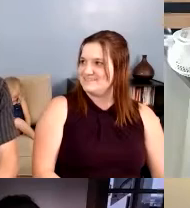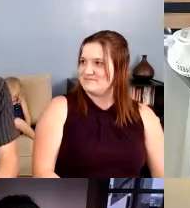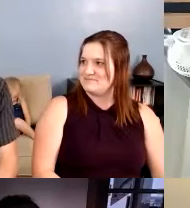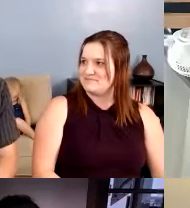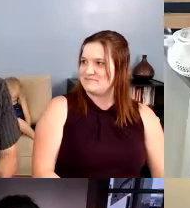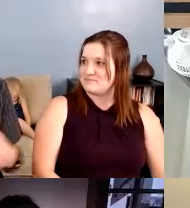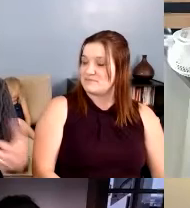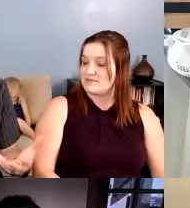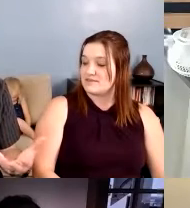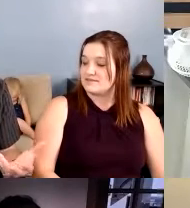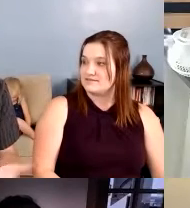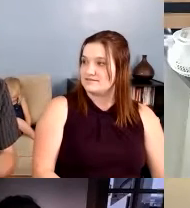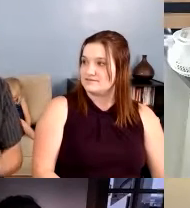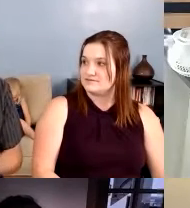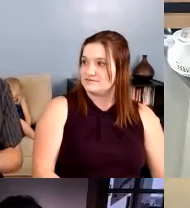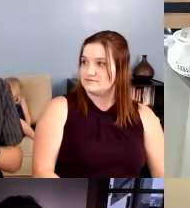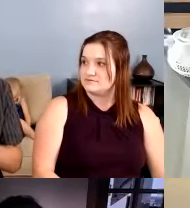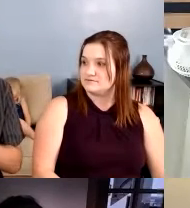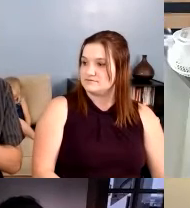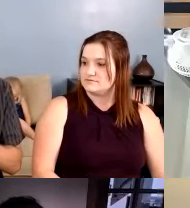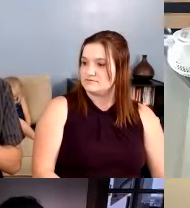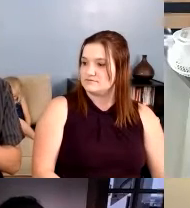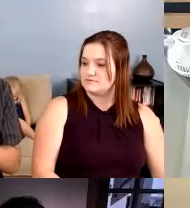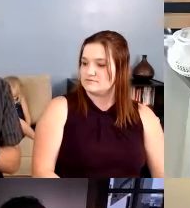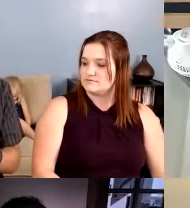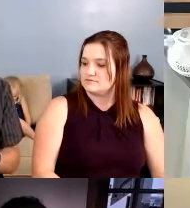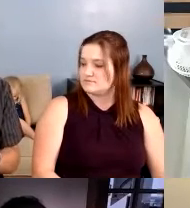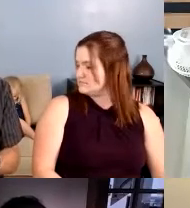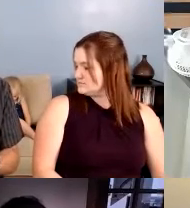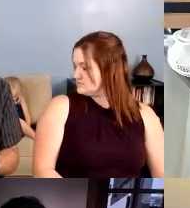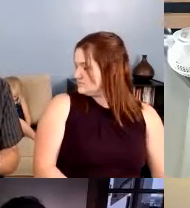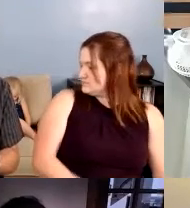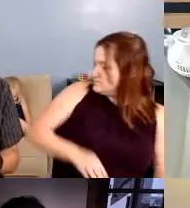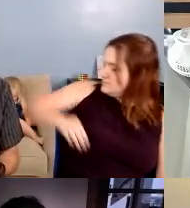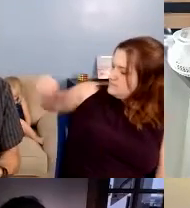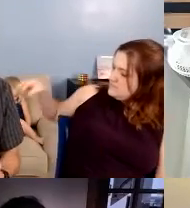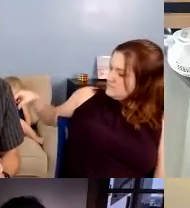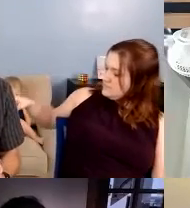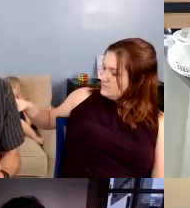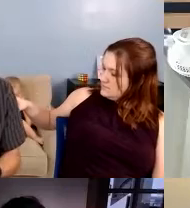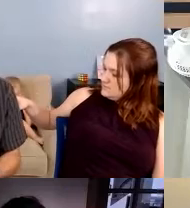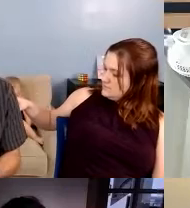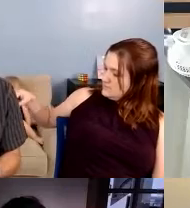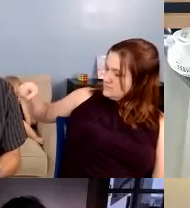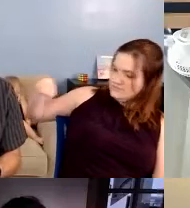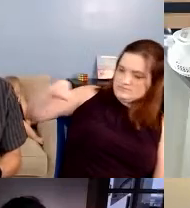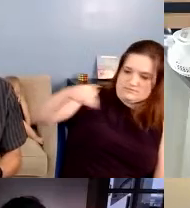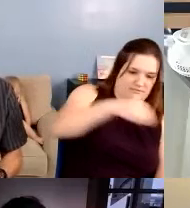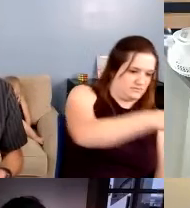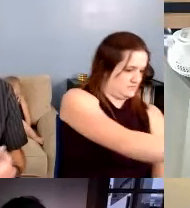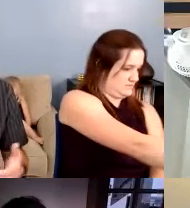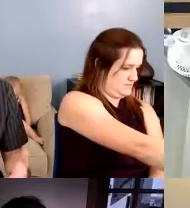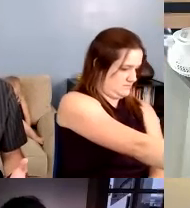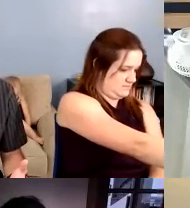Yeah, so before I move on, like, can you think of any other ways that classifier can be